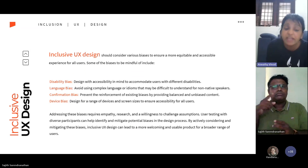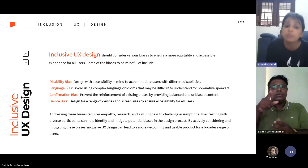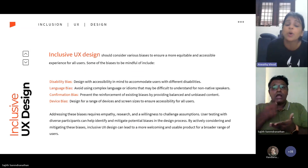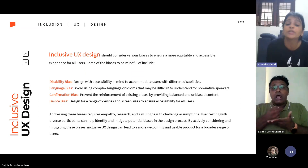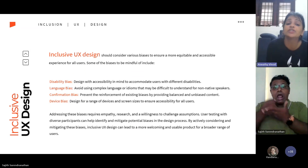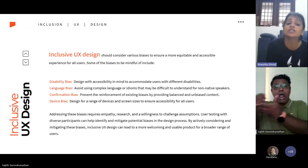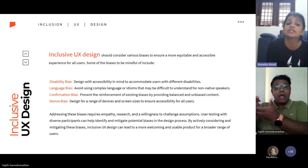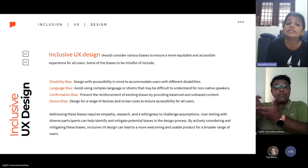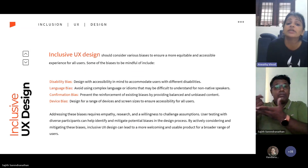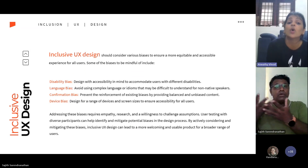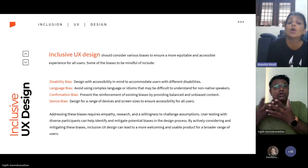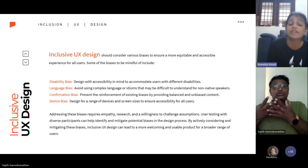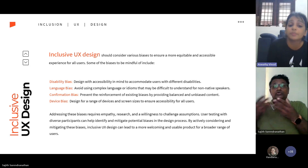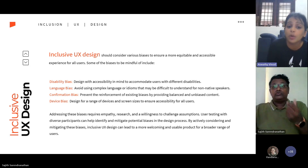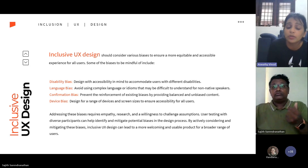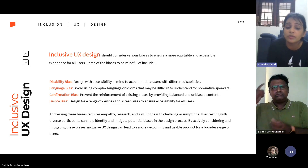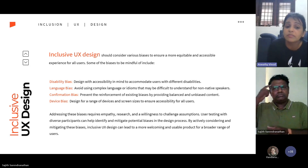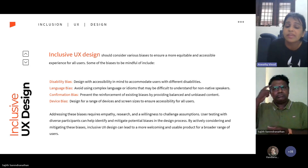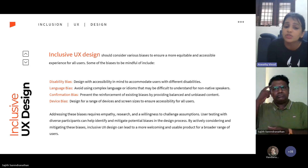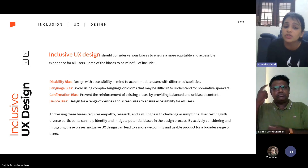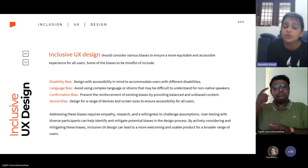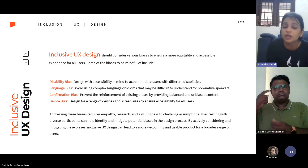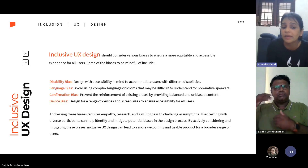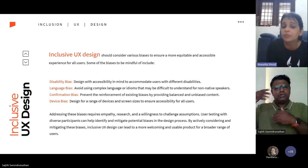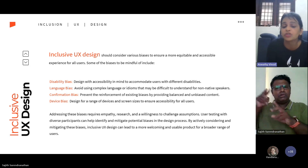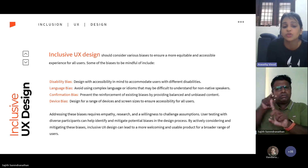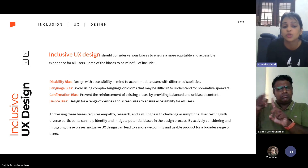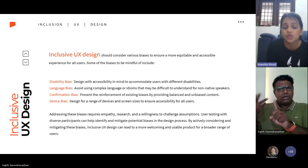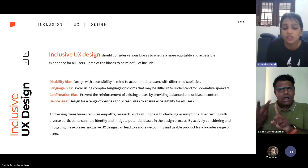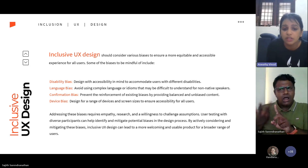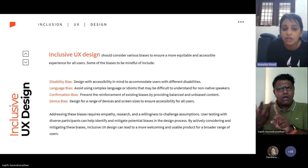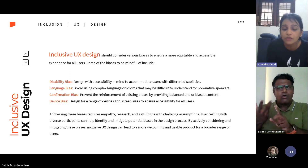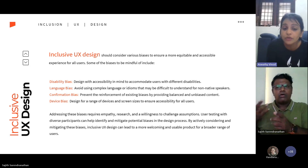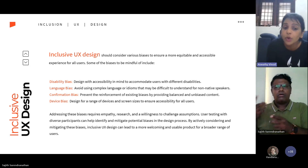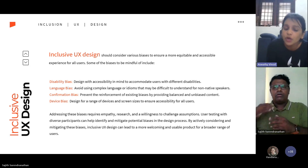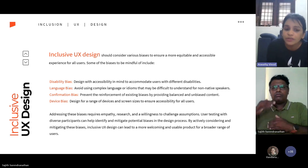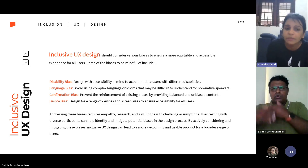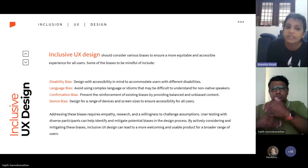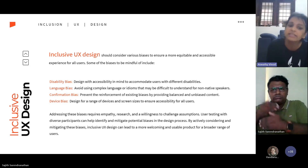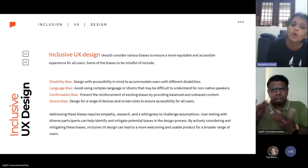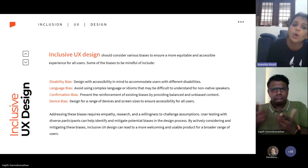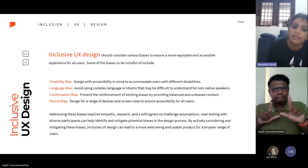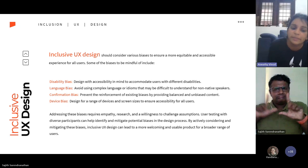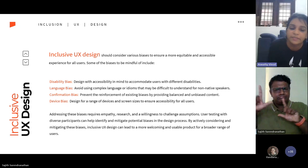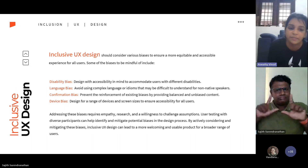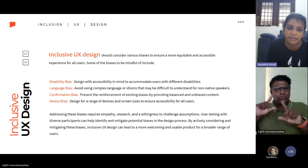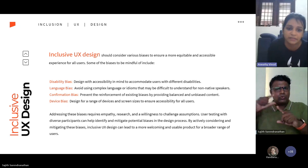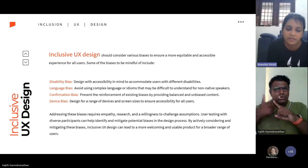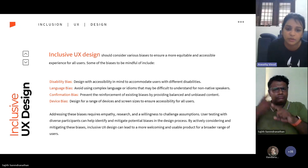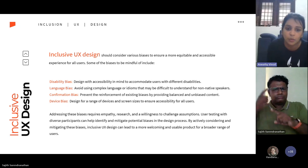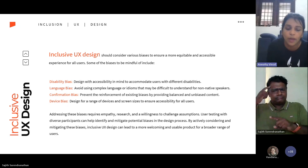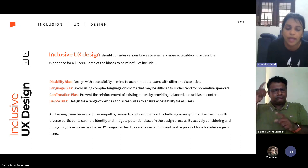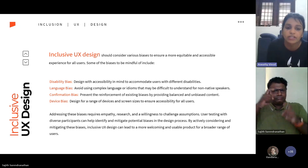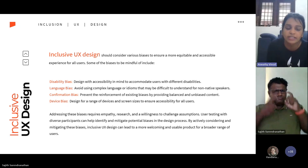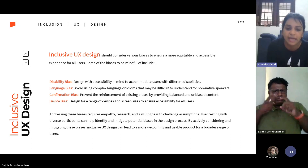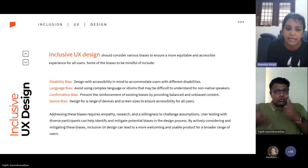But it's very important to consider all their problems and make sure you're coming up with a solution for all of them. Consider all their